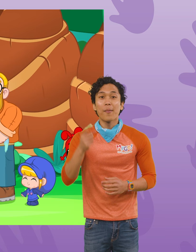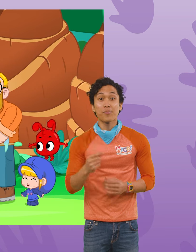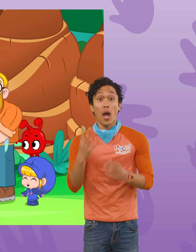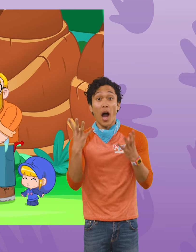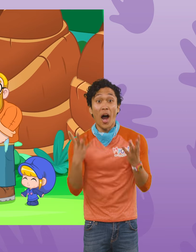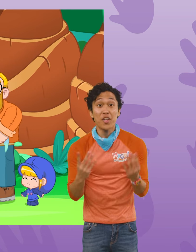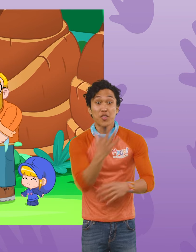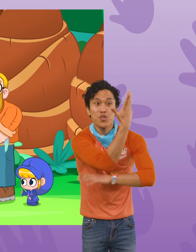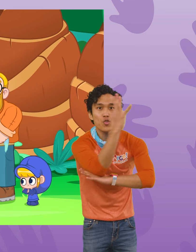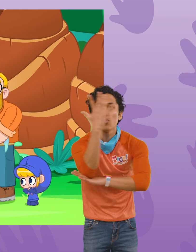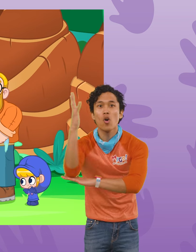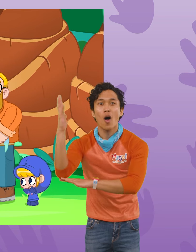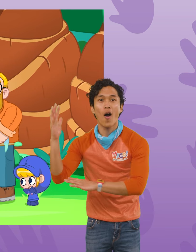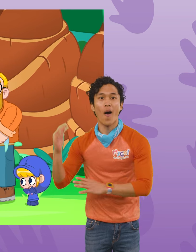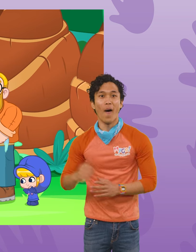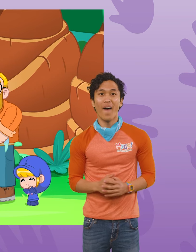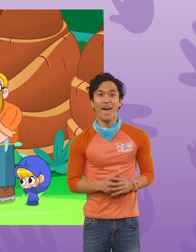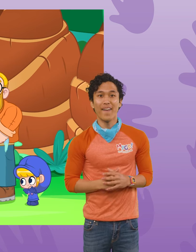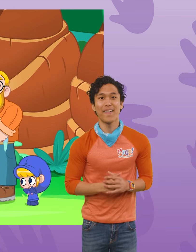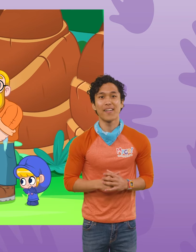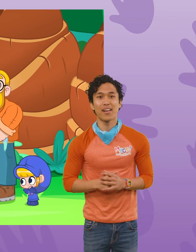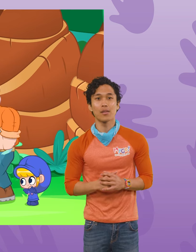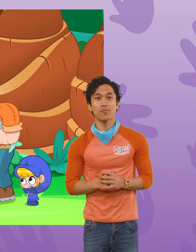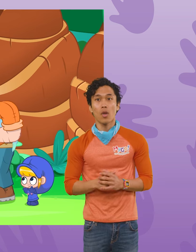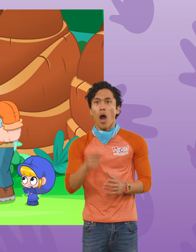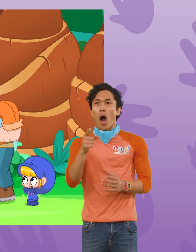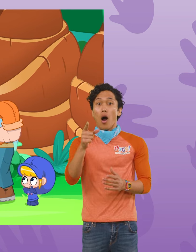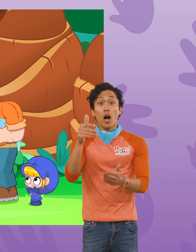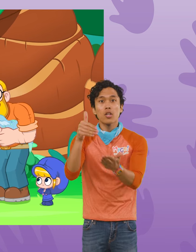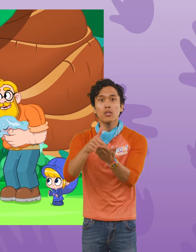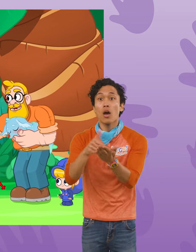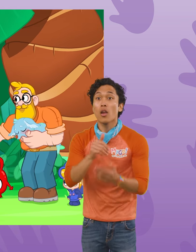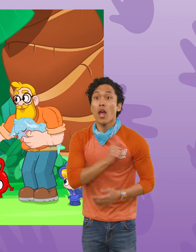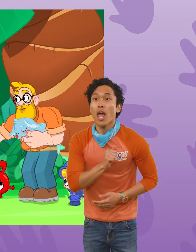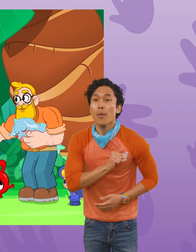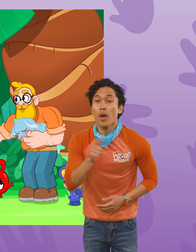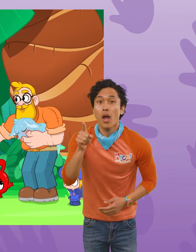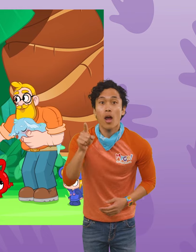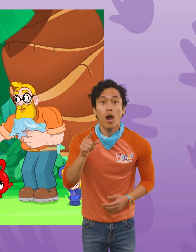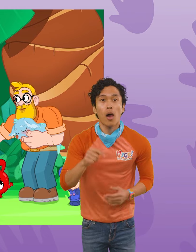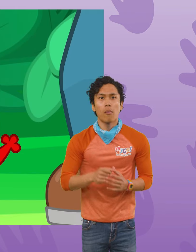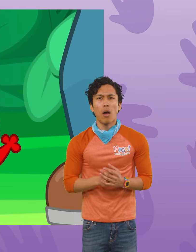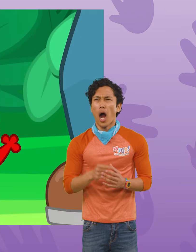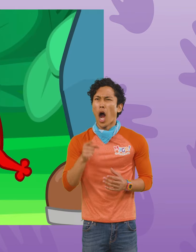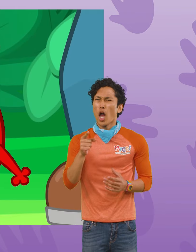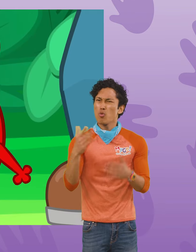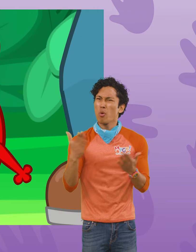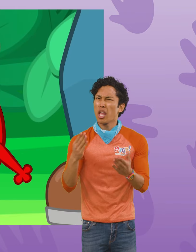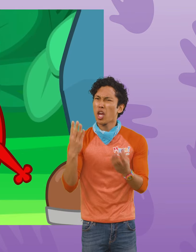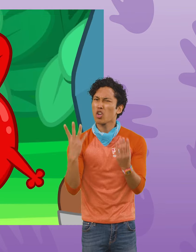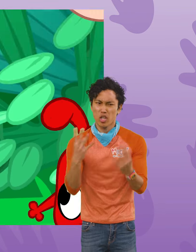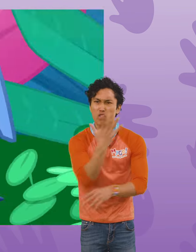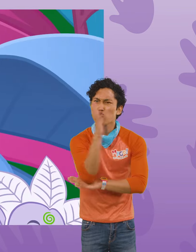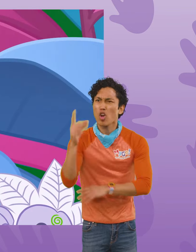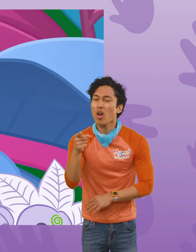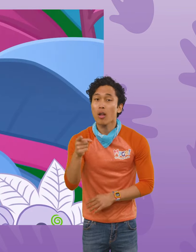Wow, that's a jungle! And Dr. Abraham. Dr. Abraham is in the